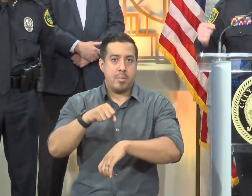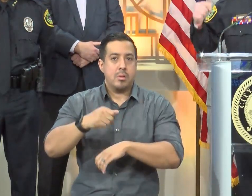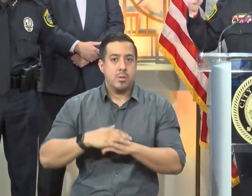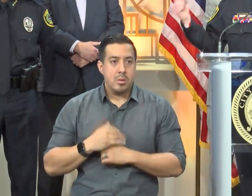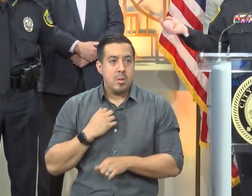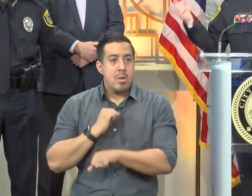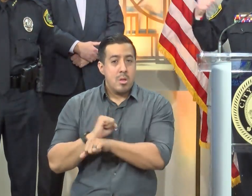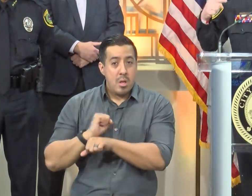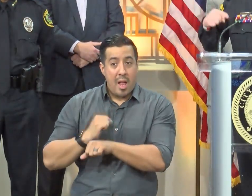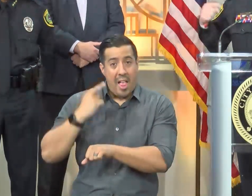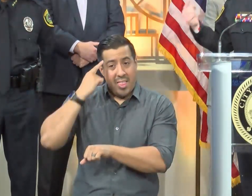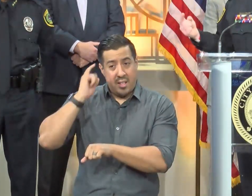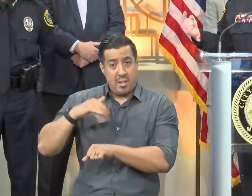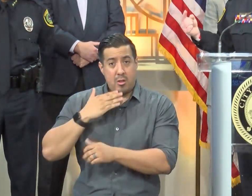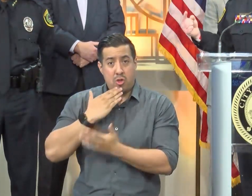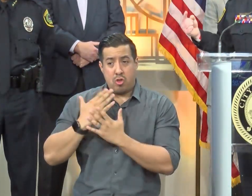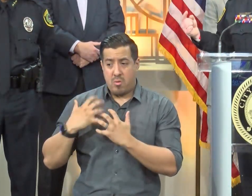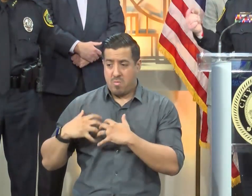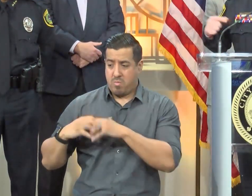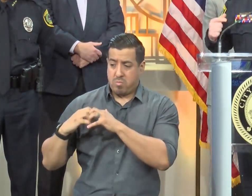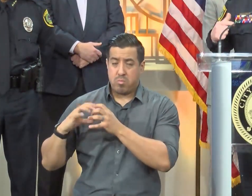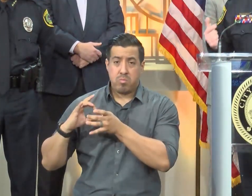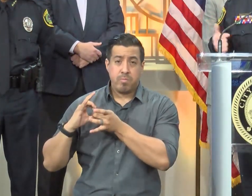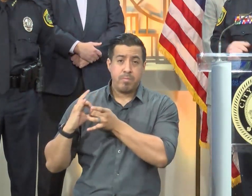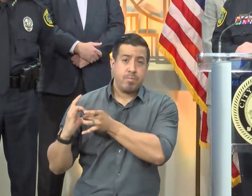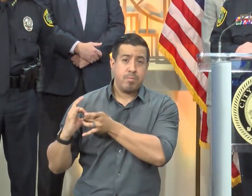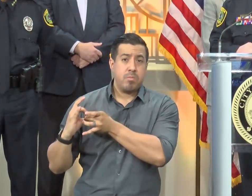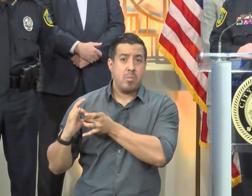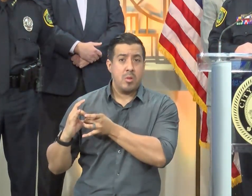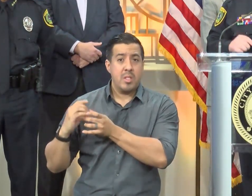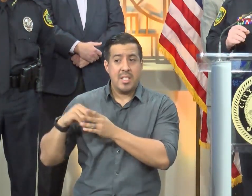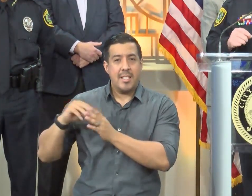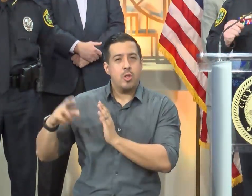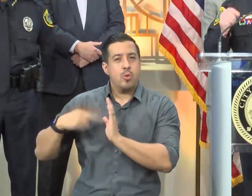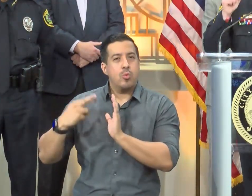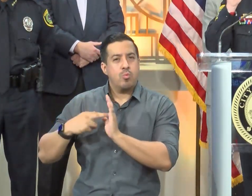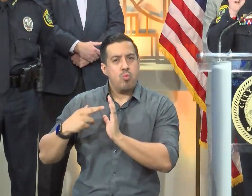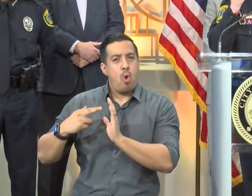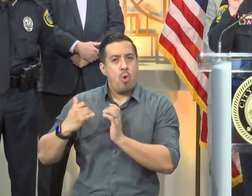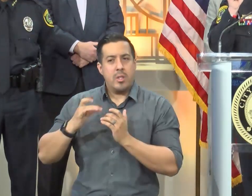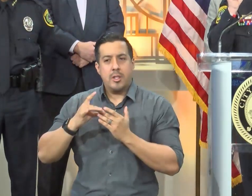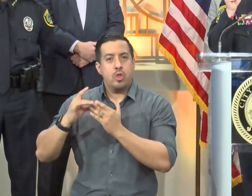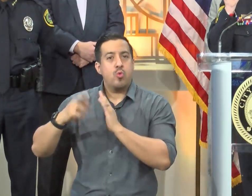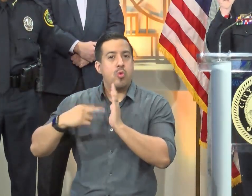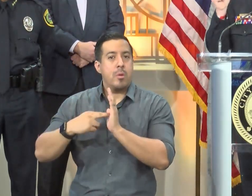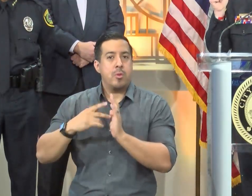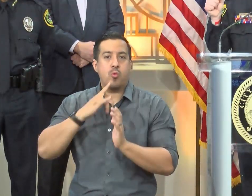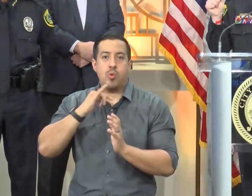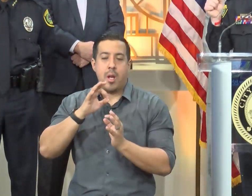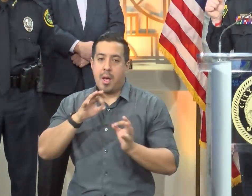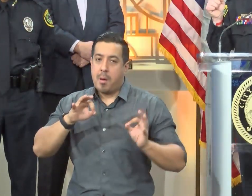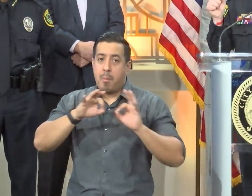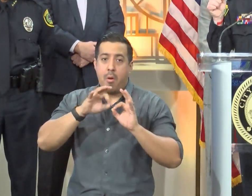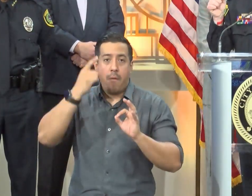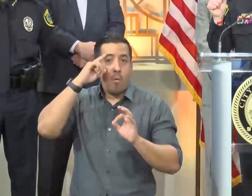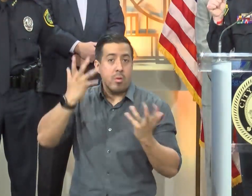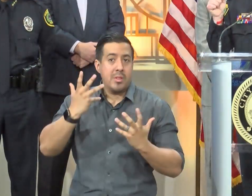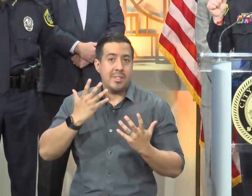truly believe the bond that we share in our leadership role has been one of the key factors to our